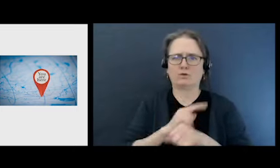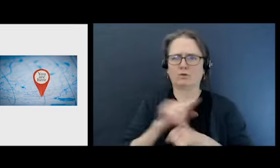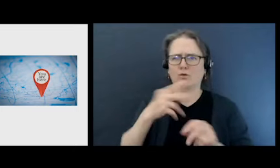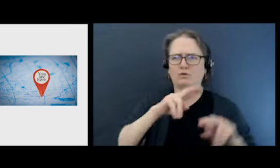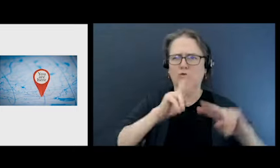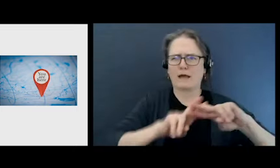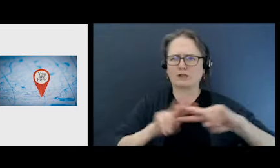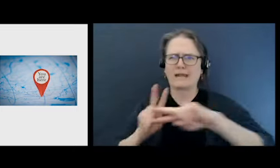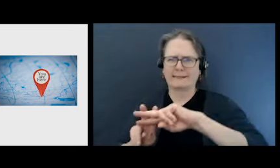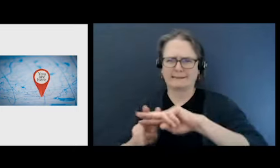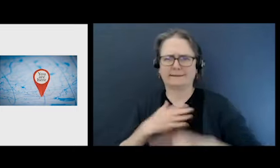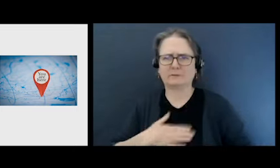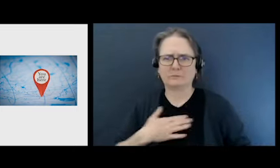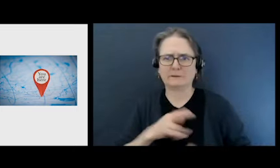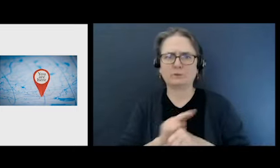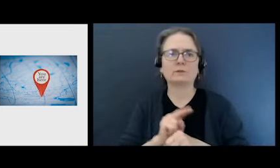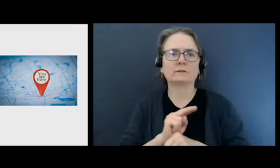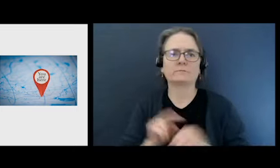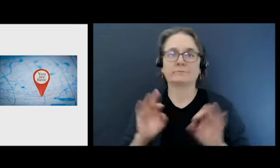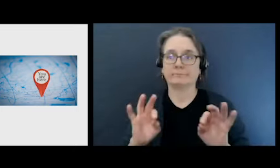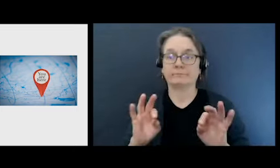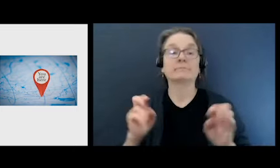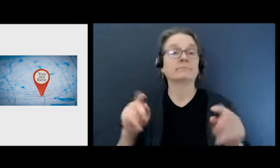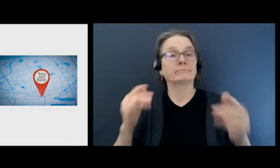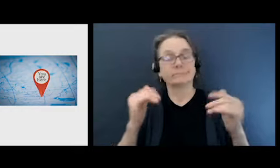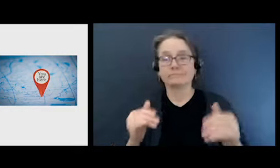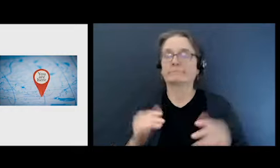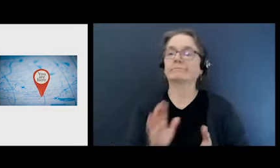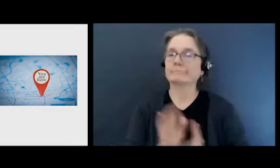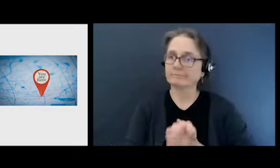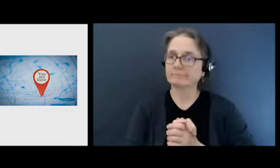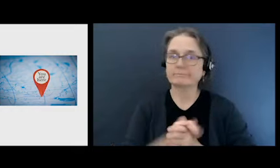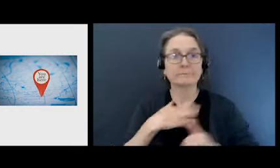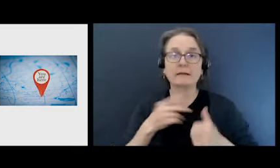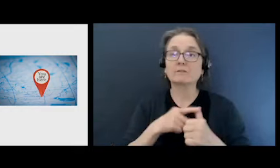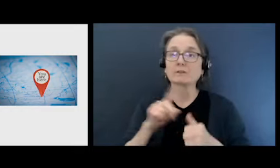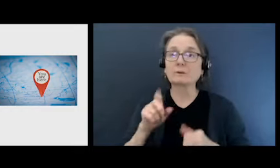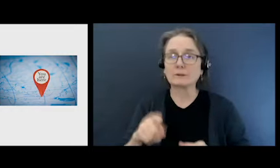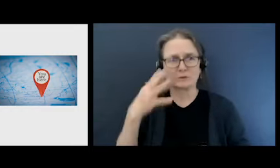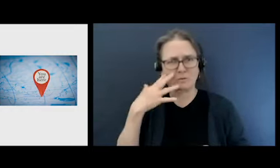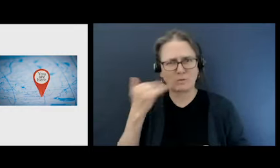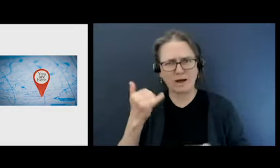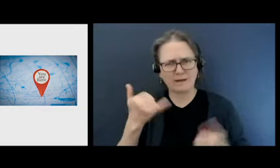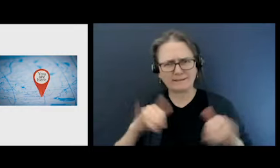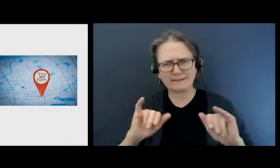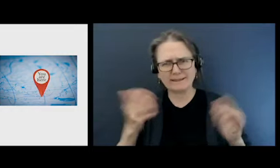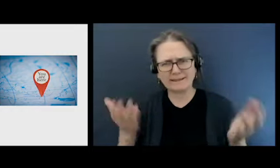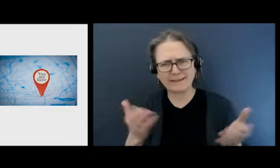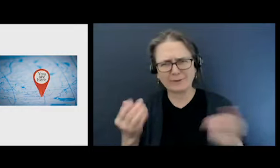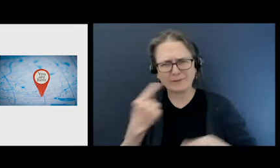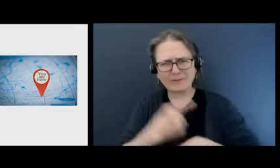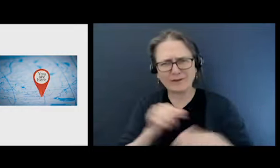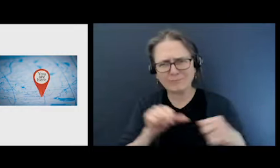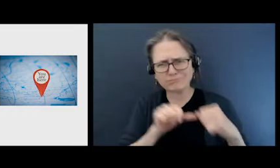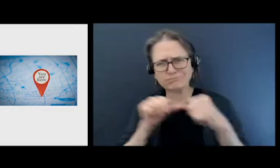So my first question is, why are we still here today? So in case you were wondering why you